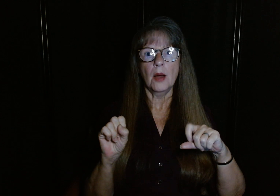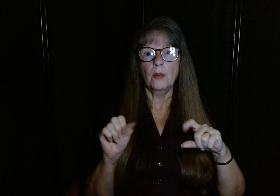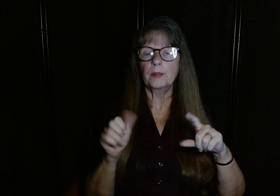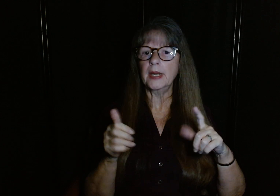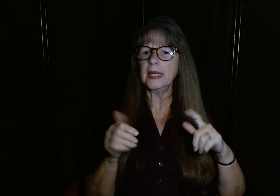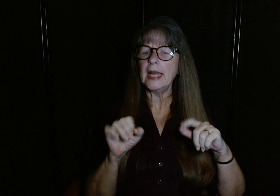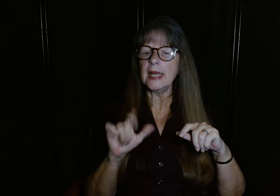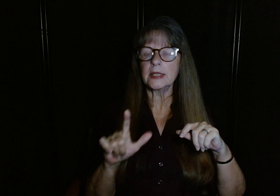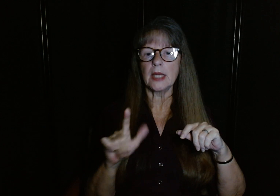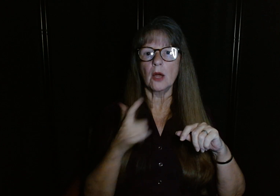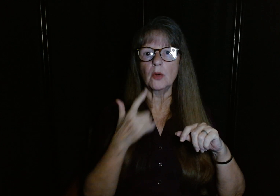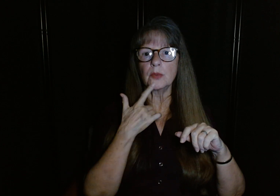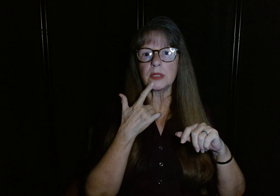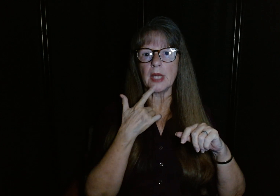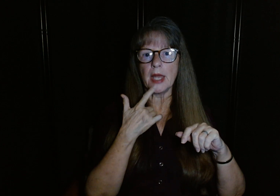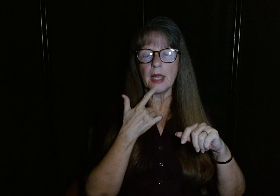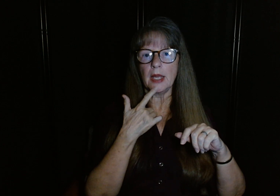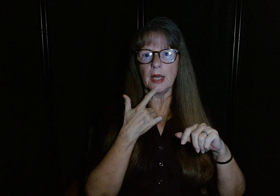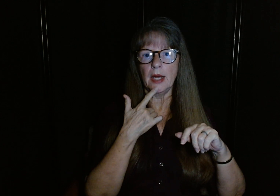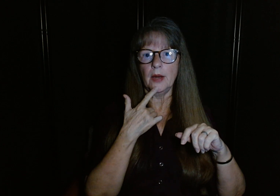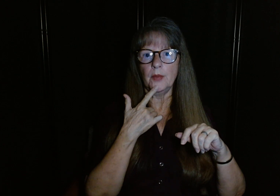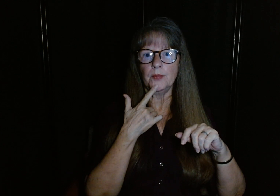But in ASL, you would say